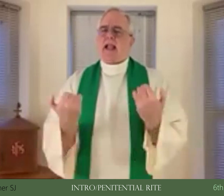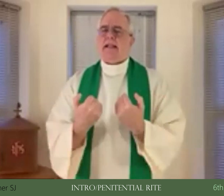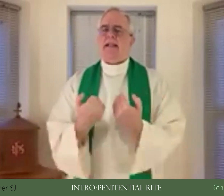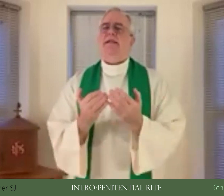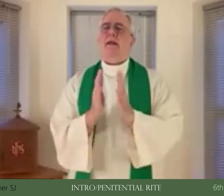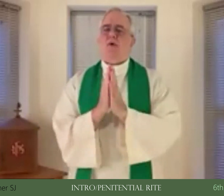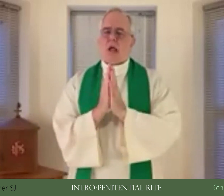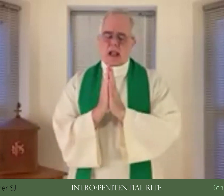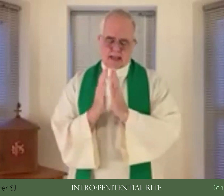Let us pray.